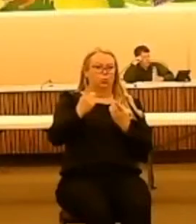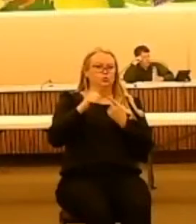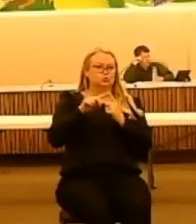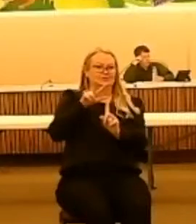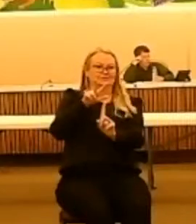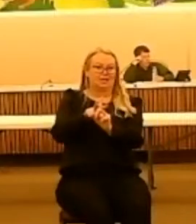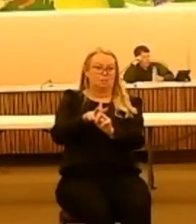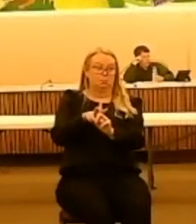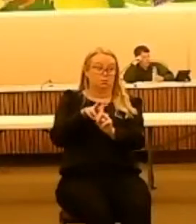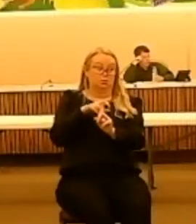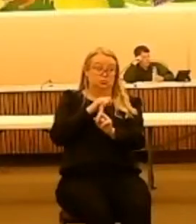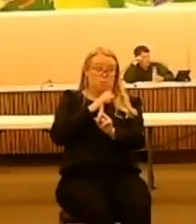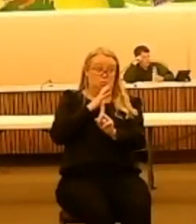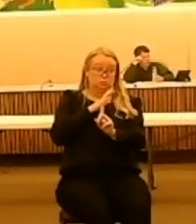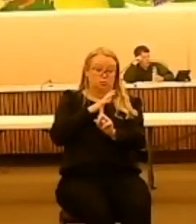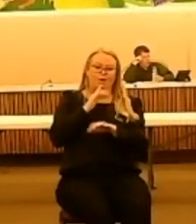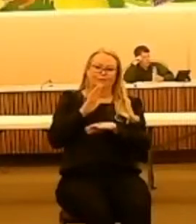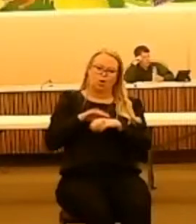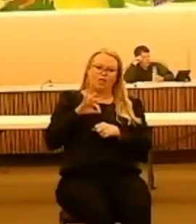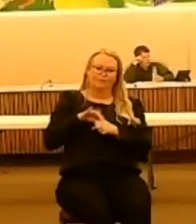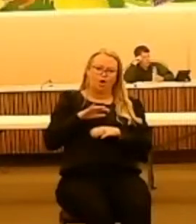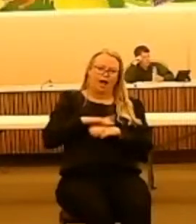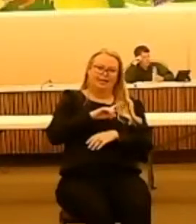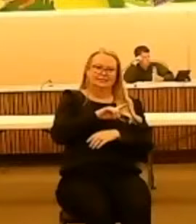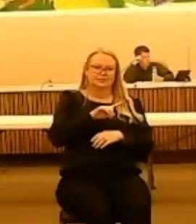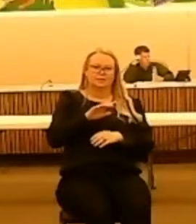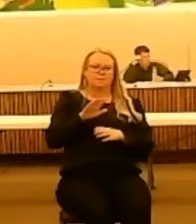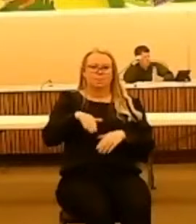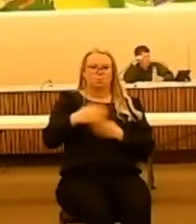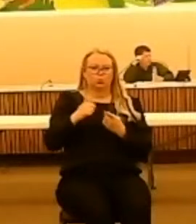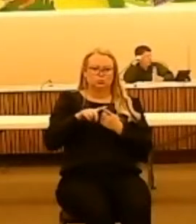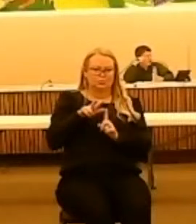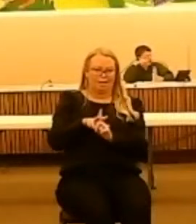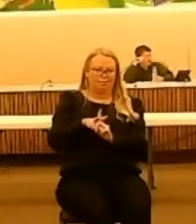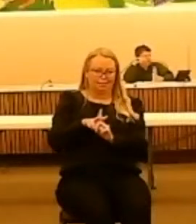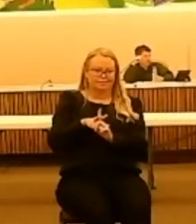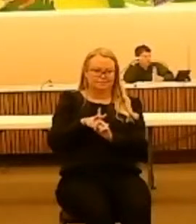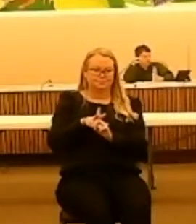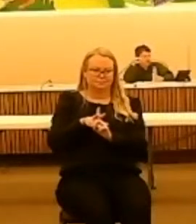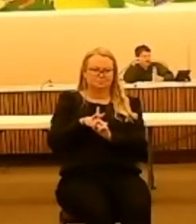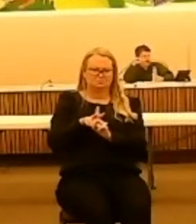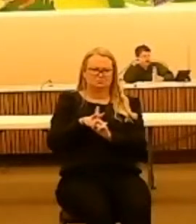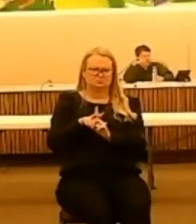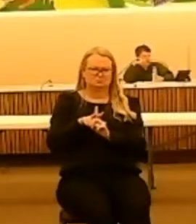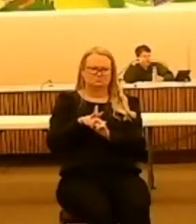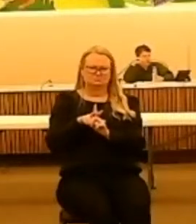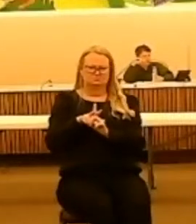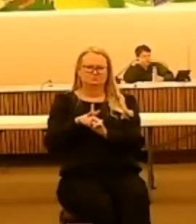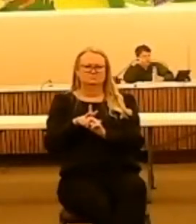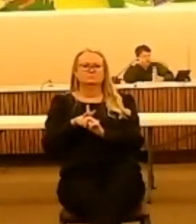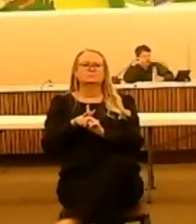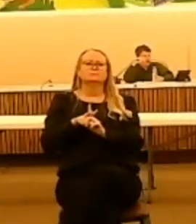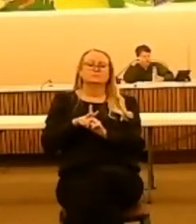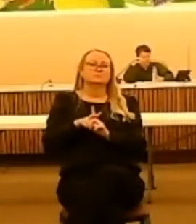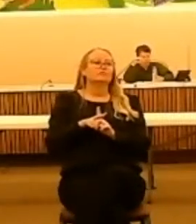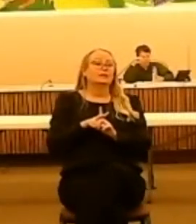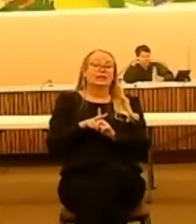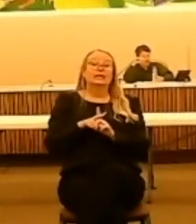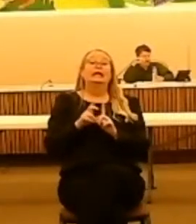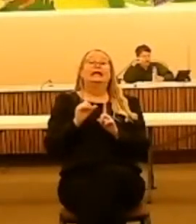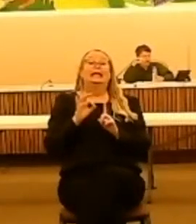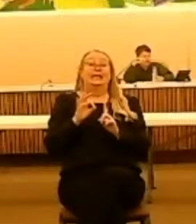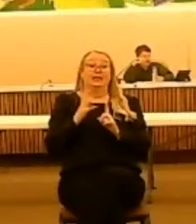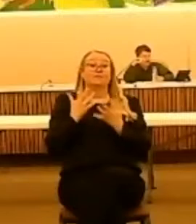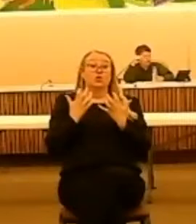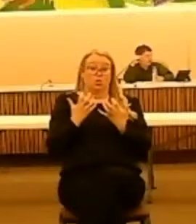to table, so we will have to call a vote on that. So if you want a table, you would say aye. If you don't want a table, if you want to vote